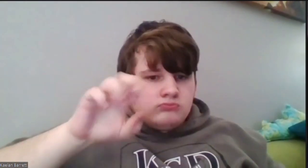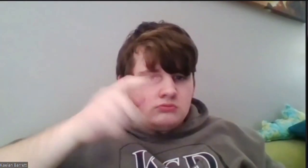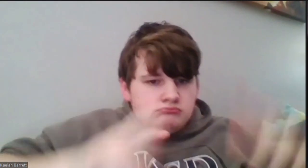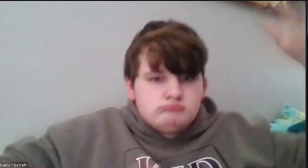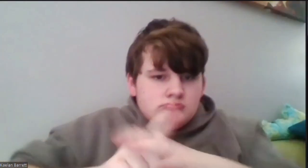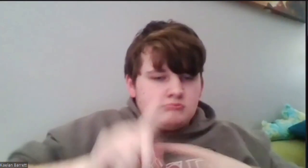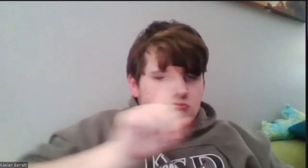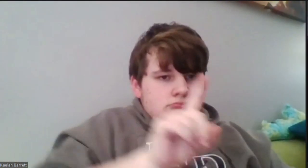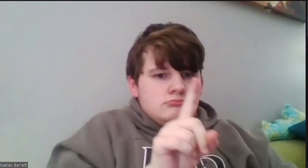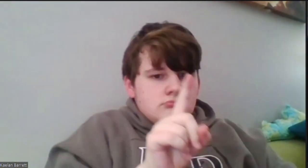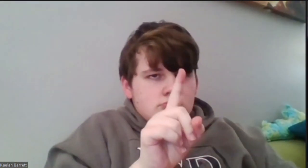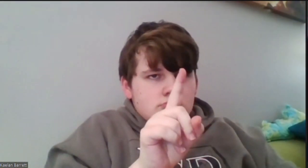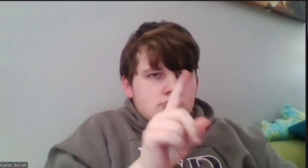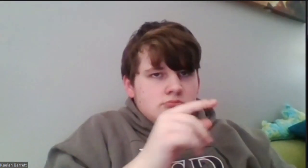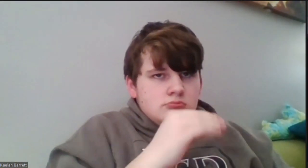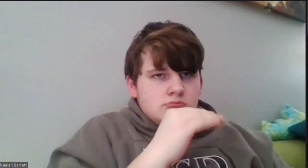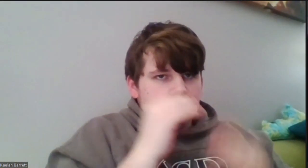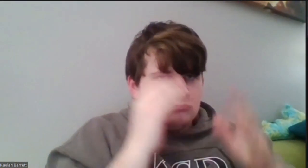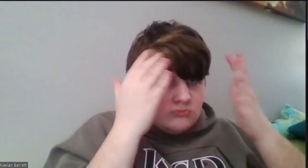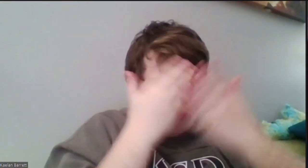so loud.